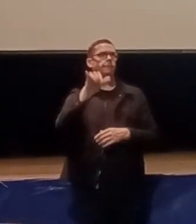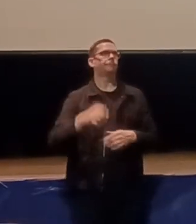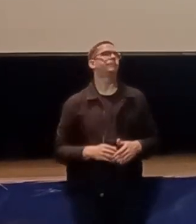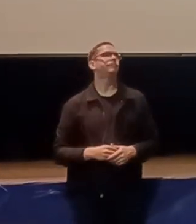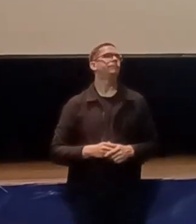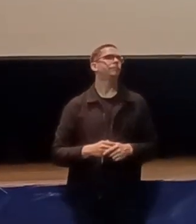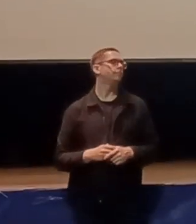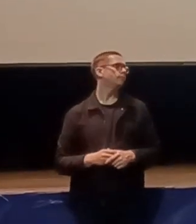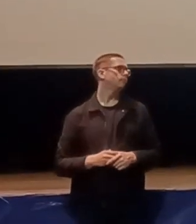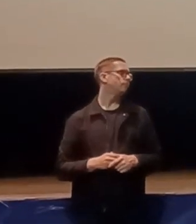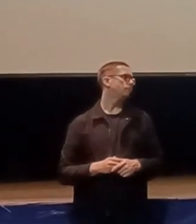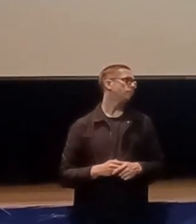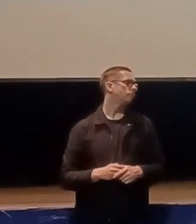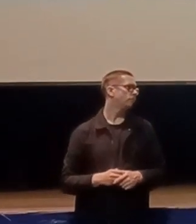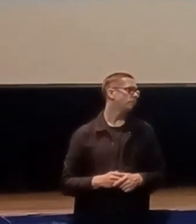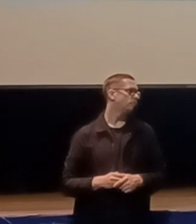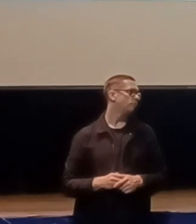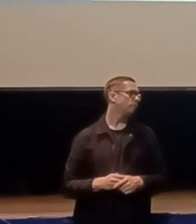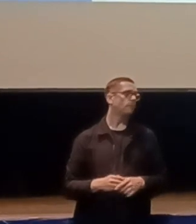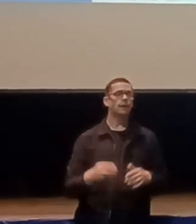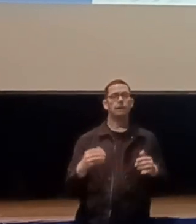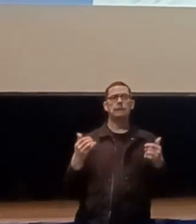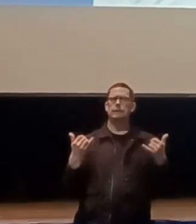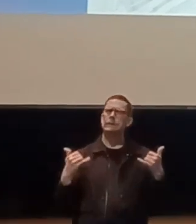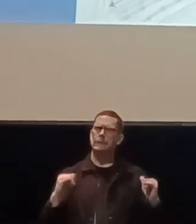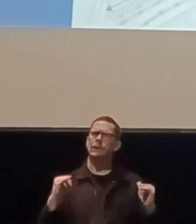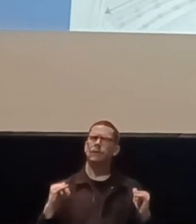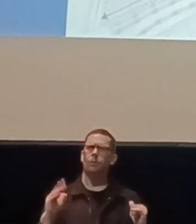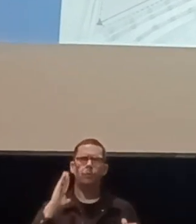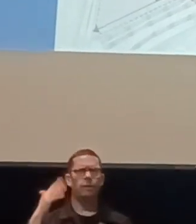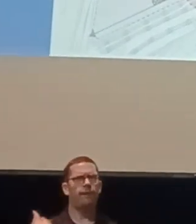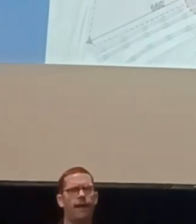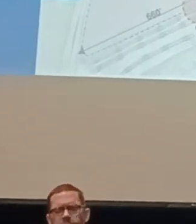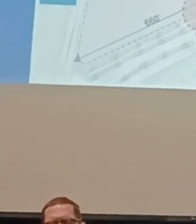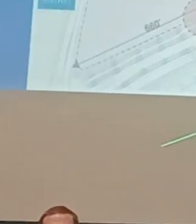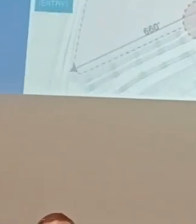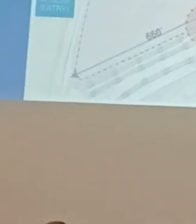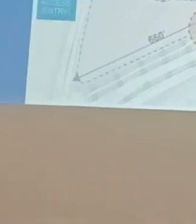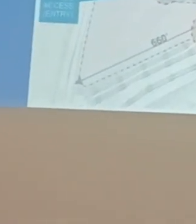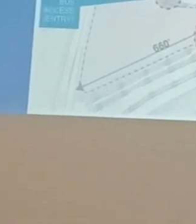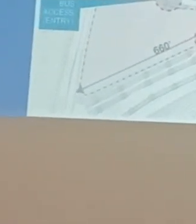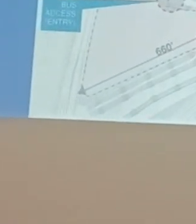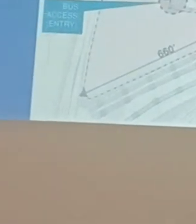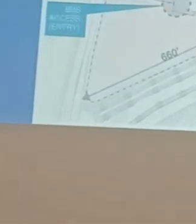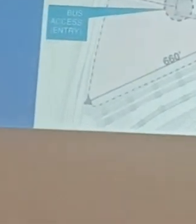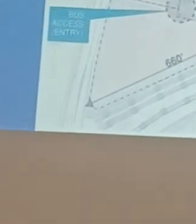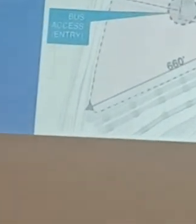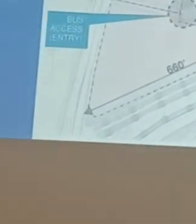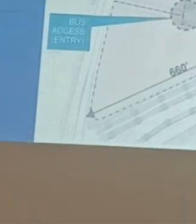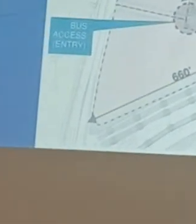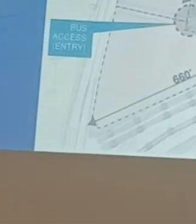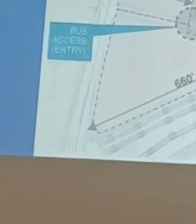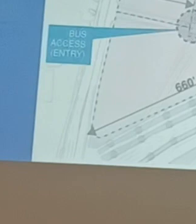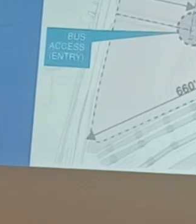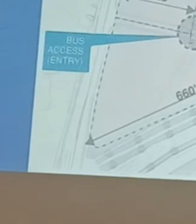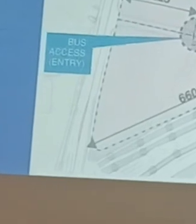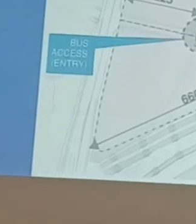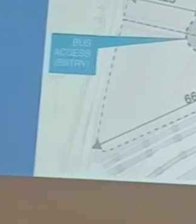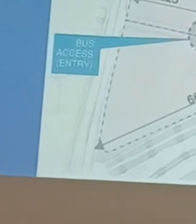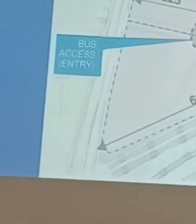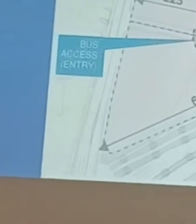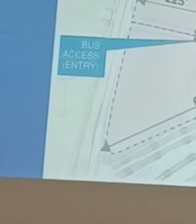We're still planning on having a second level on the indoor maintenance facility that would accommodate our backup